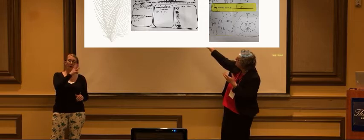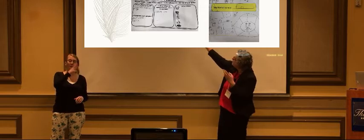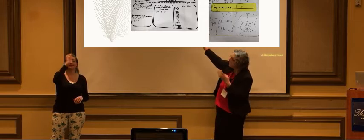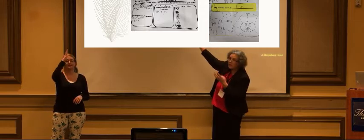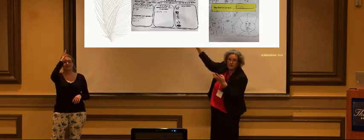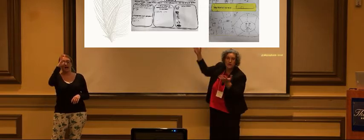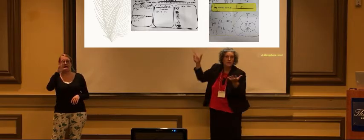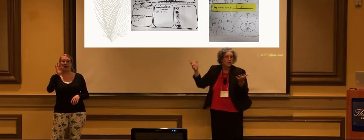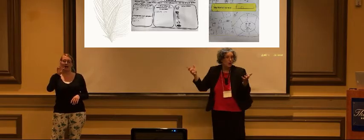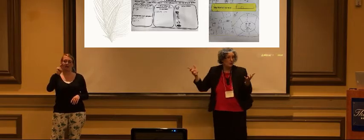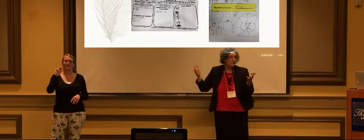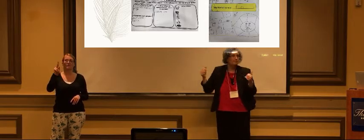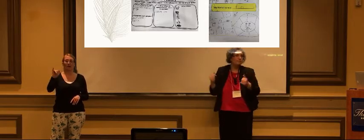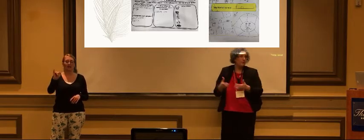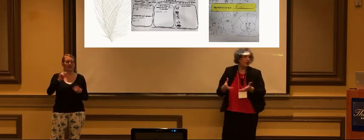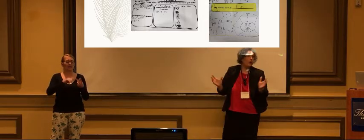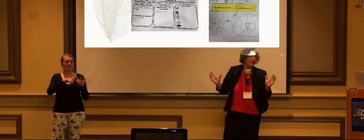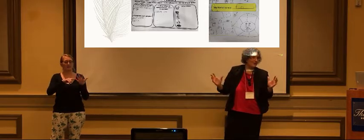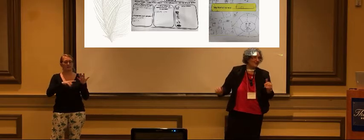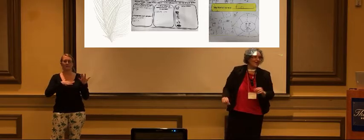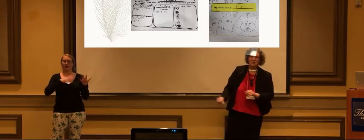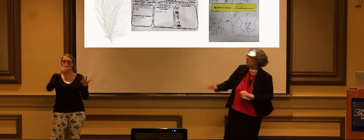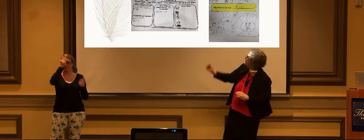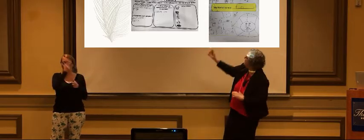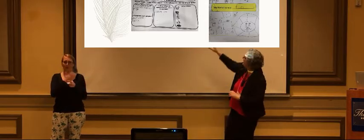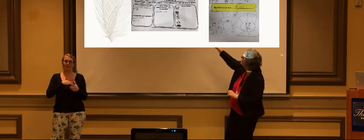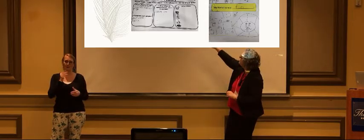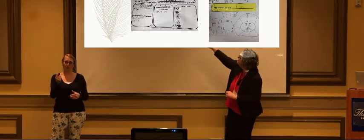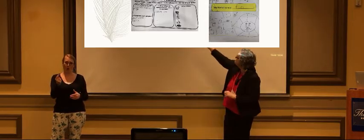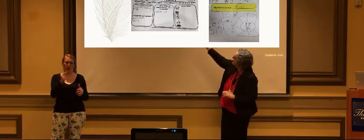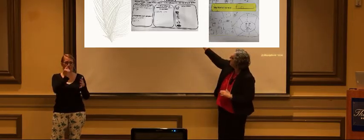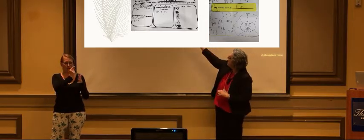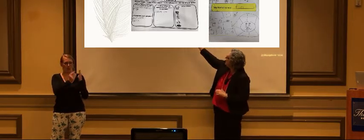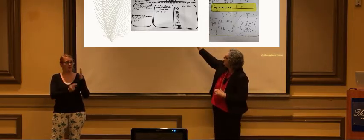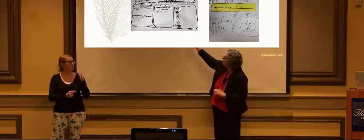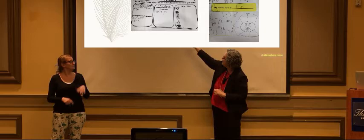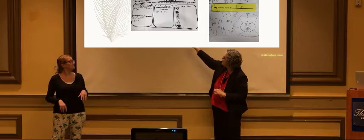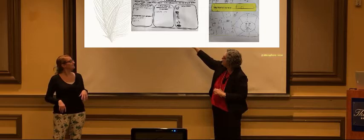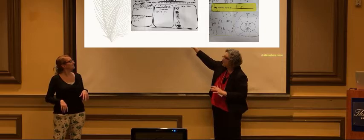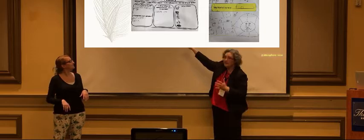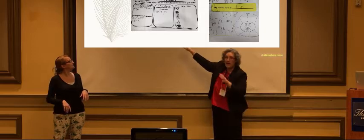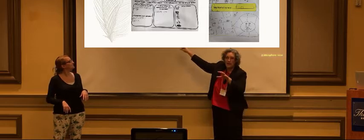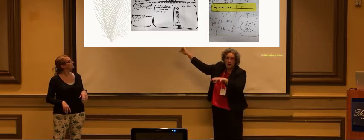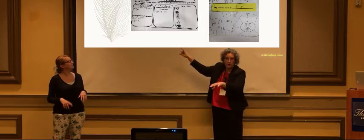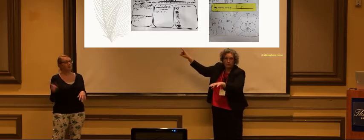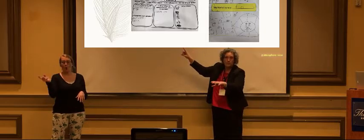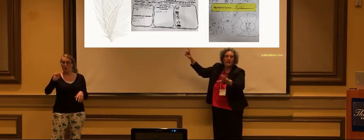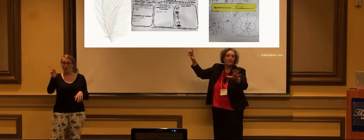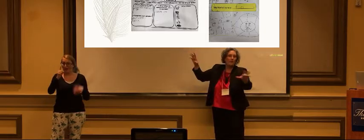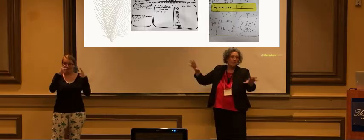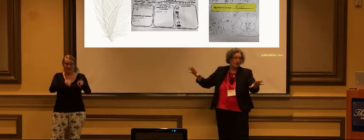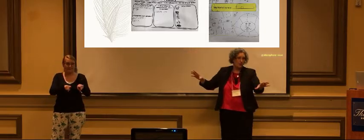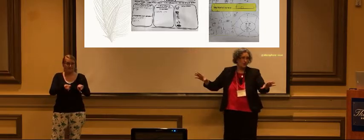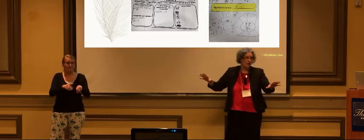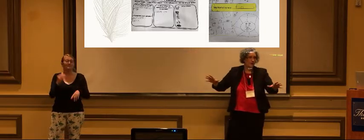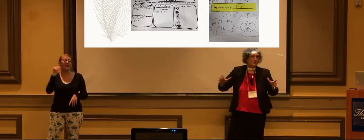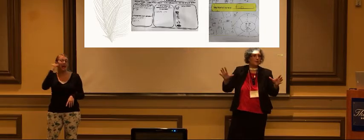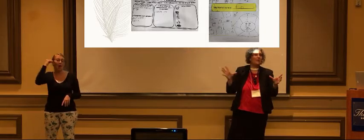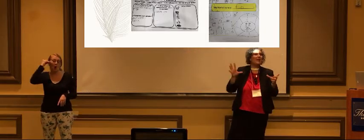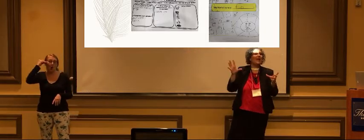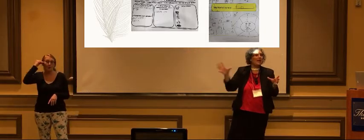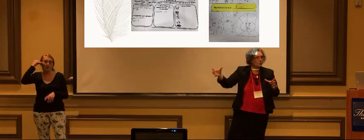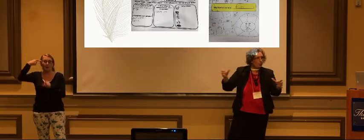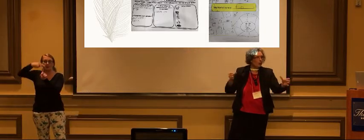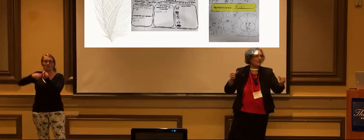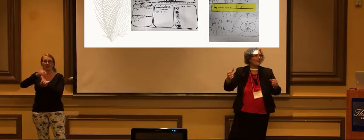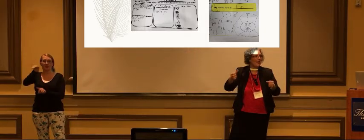Marjani, my brother, and the dog. We're all here to celebrate her birthday. Where does it take place? At home in the month of January. So